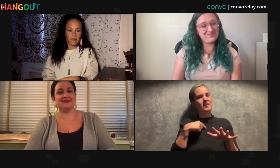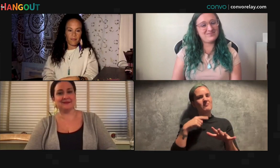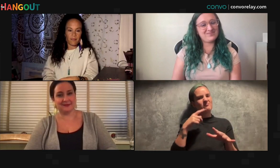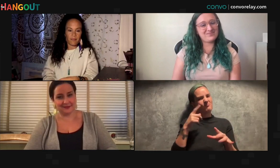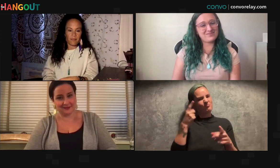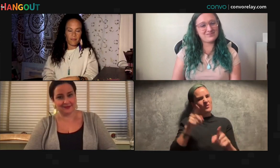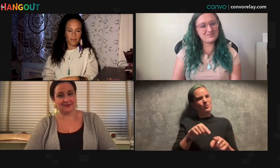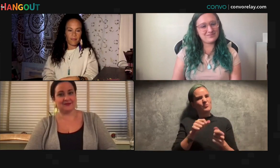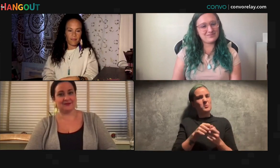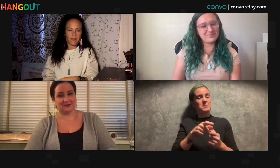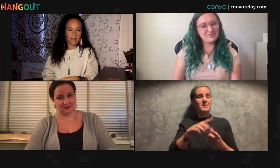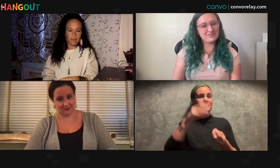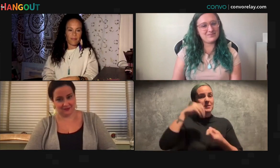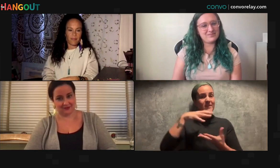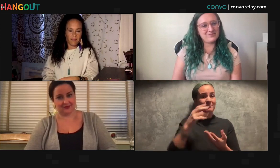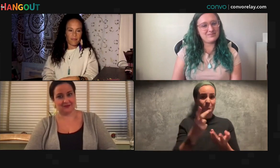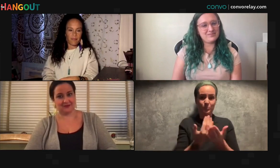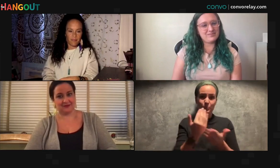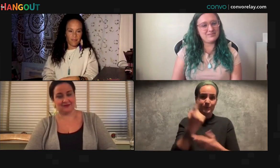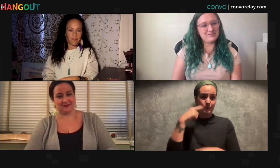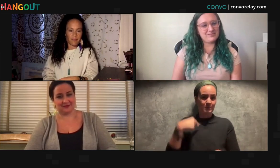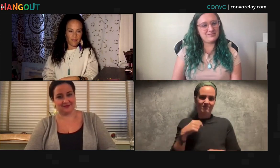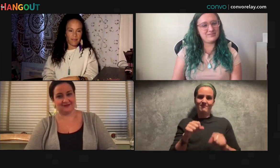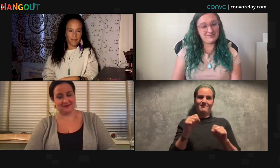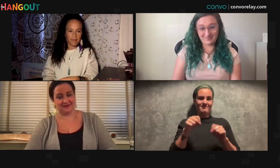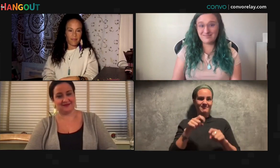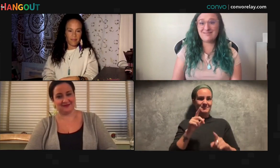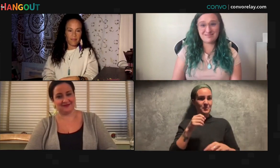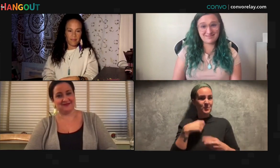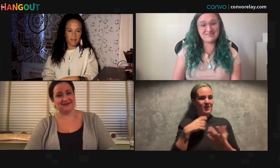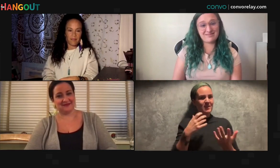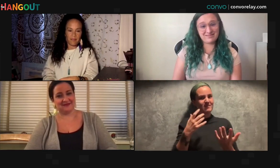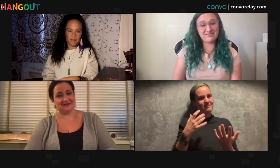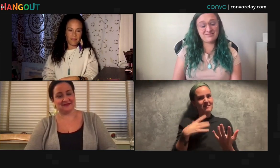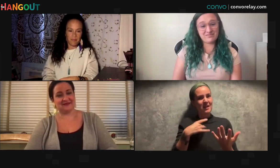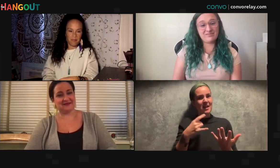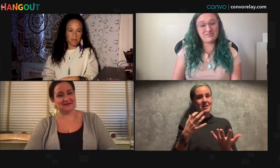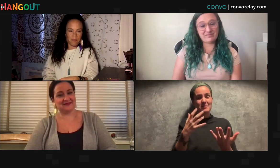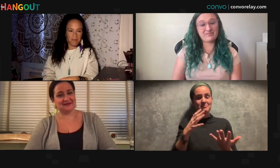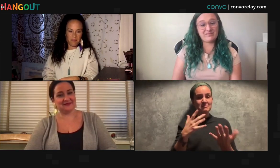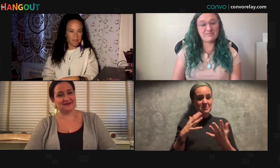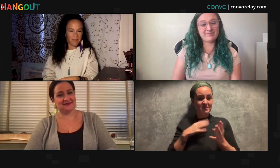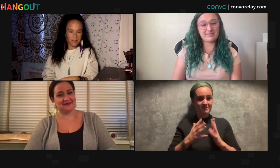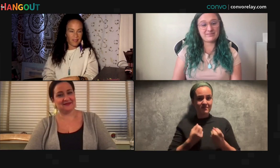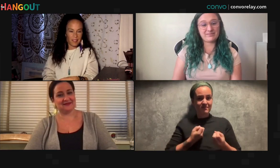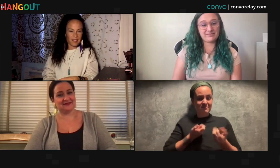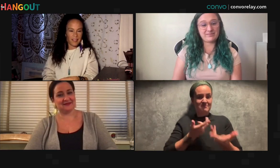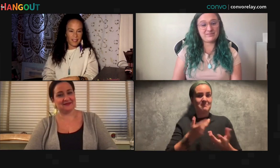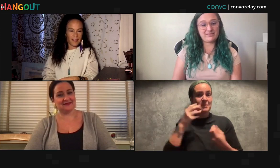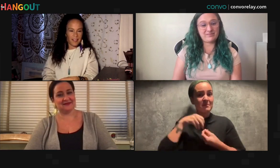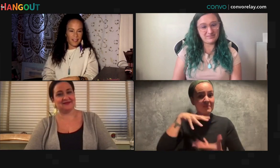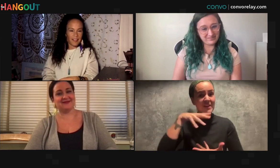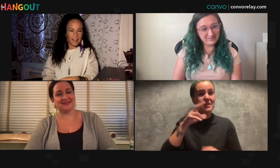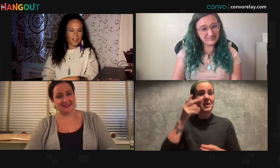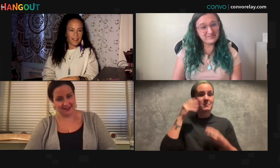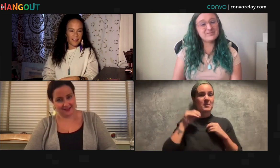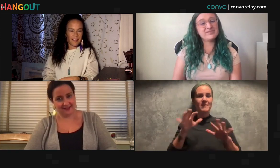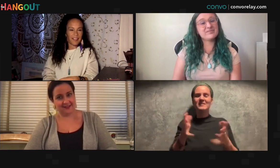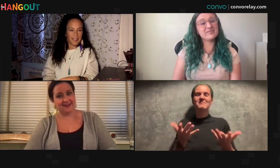body. And I definitely agree with you, but the sign that you did, Stephanie, is new for me, but I like it. I